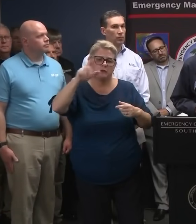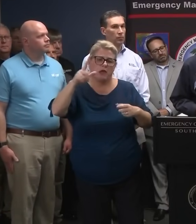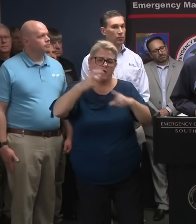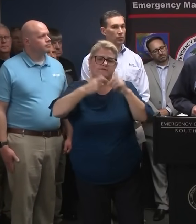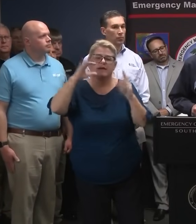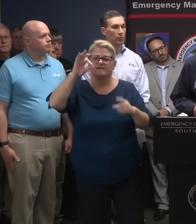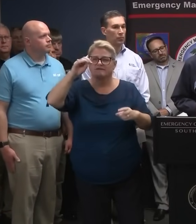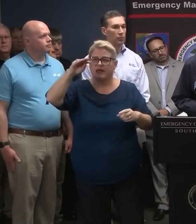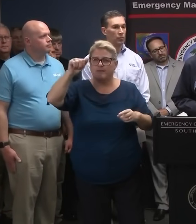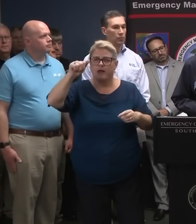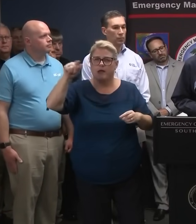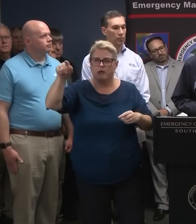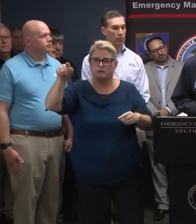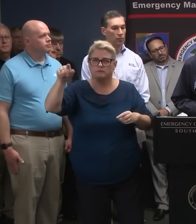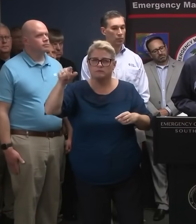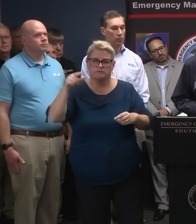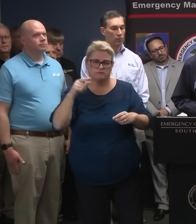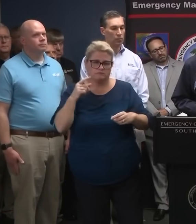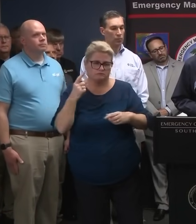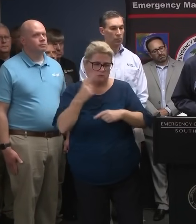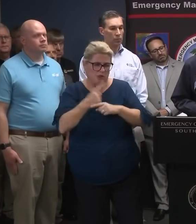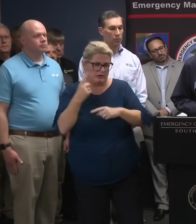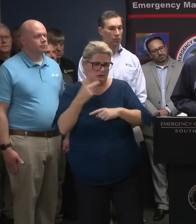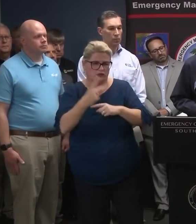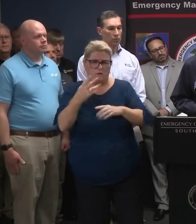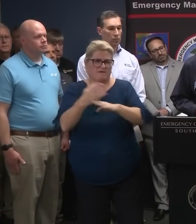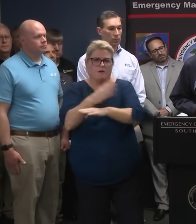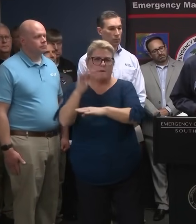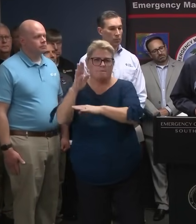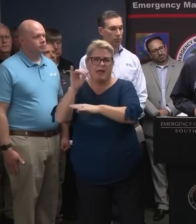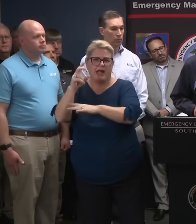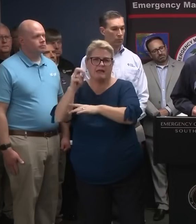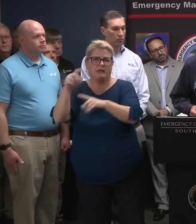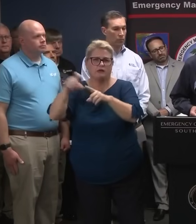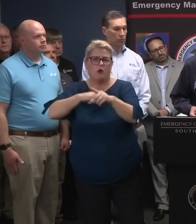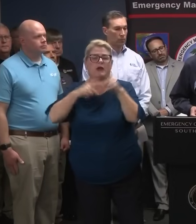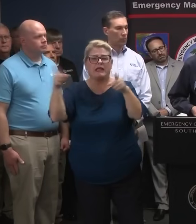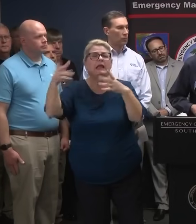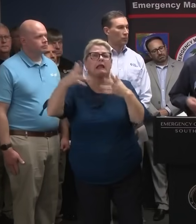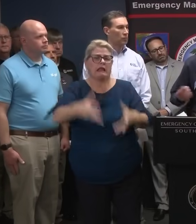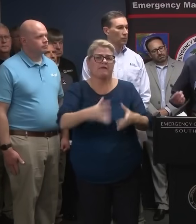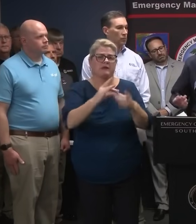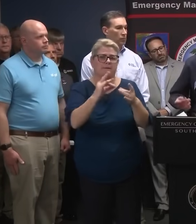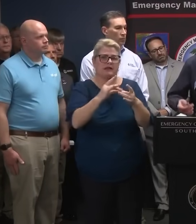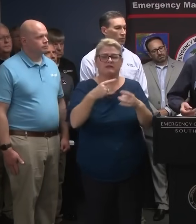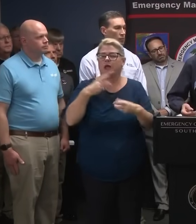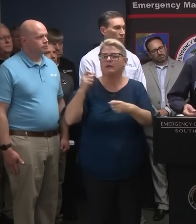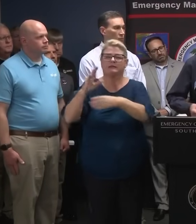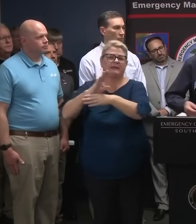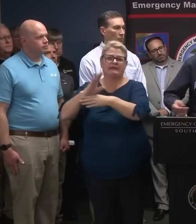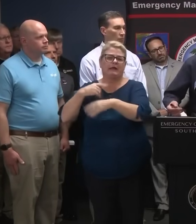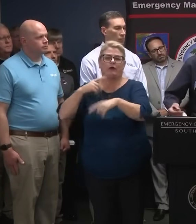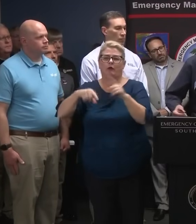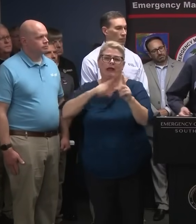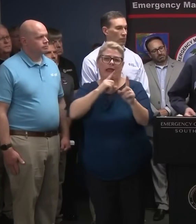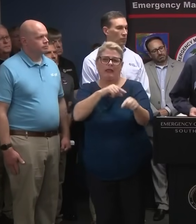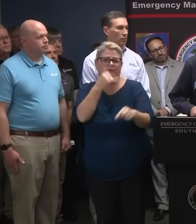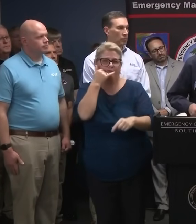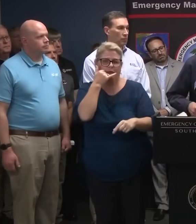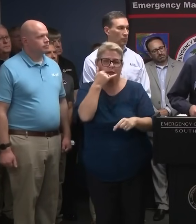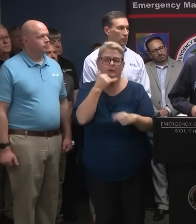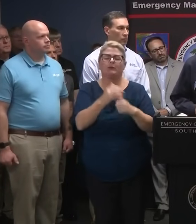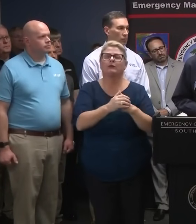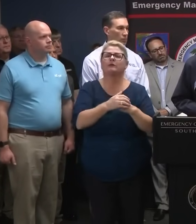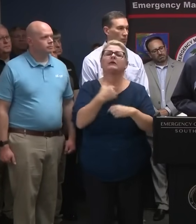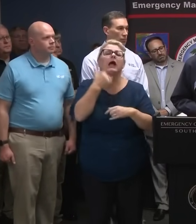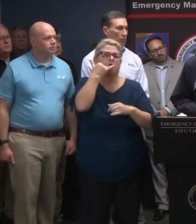FEMA administrator, a day or two prior to that. He left a message. I was busy, couldn't answer the phone. So